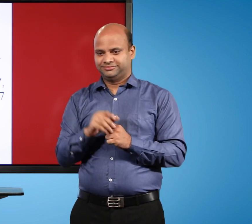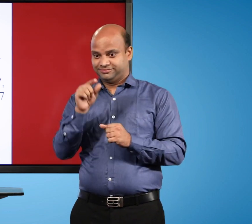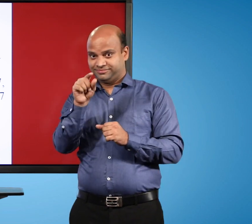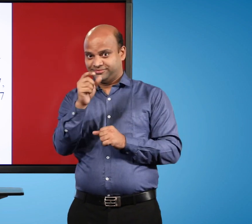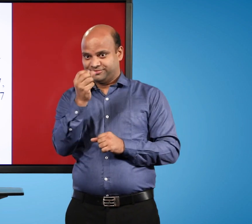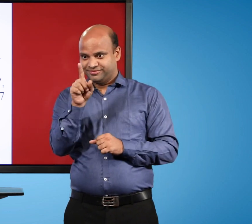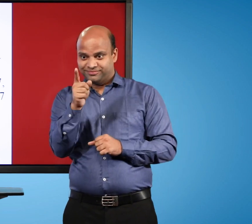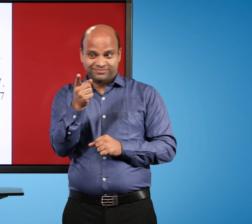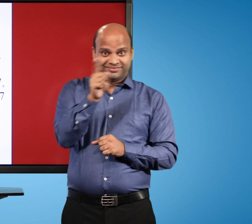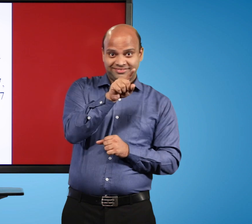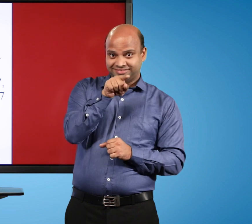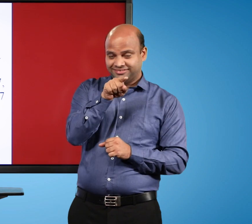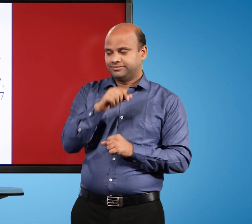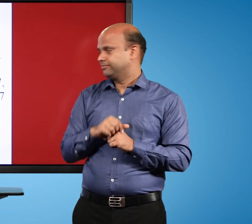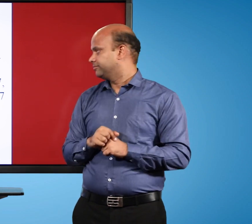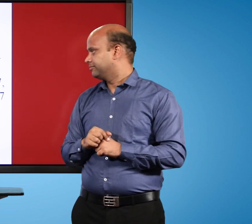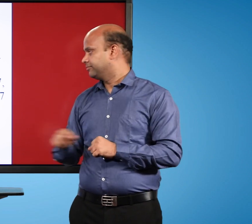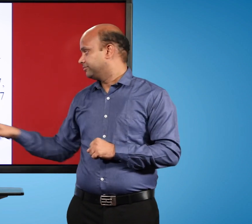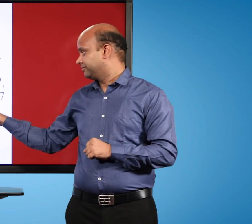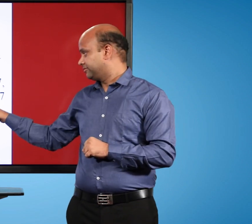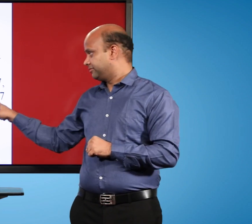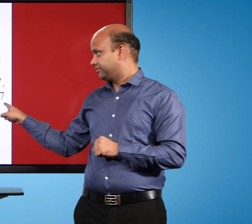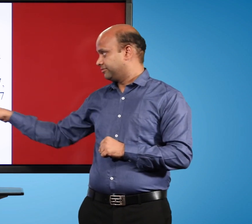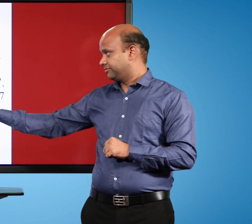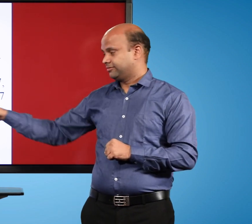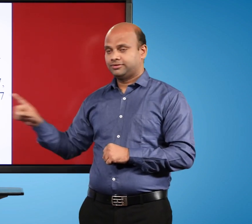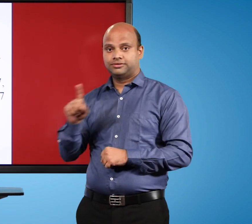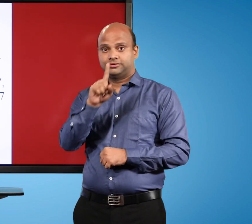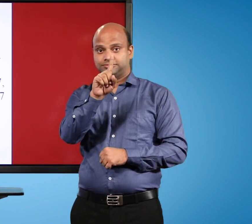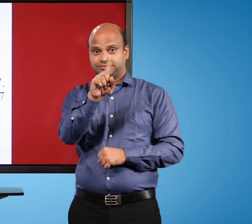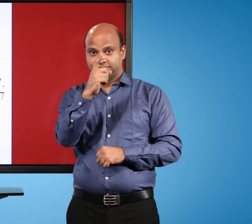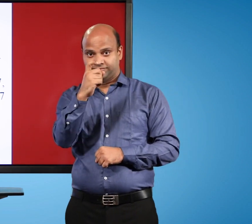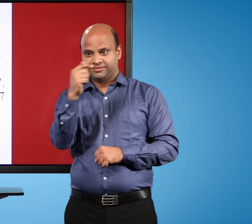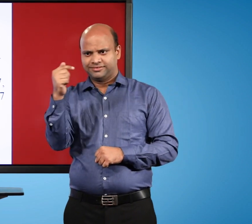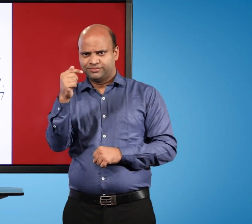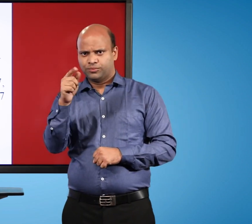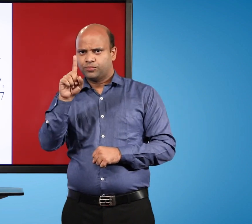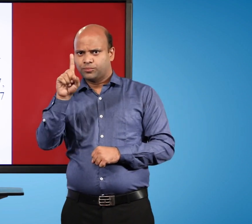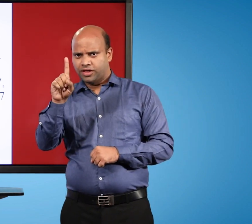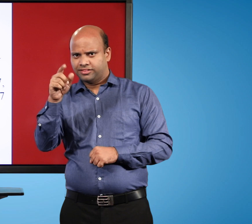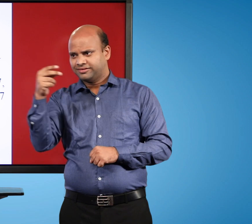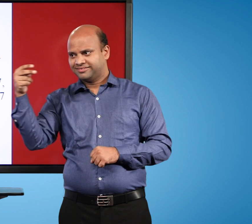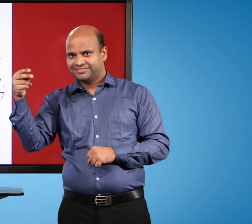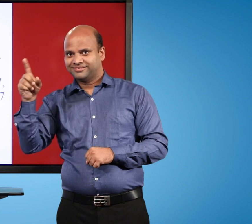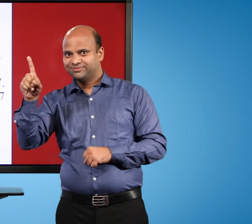We say that the predecessor of 17 is 17 minus 1, which is equal to